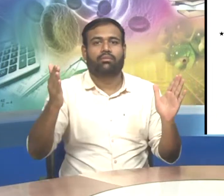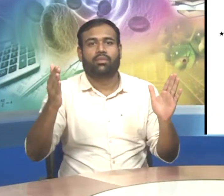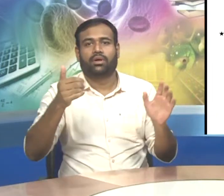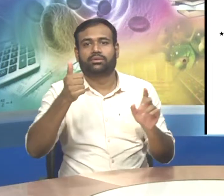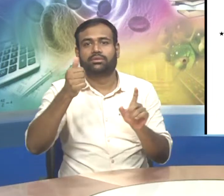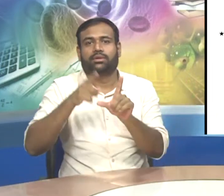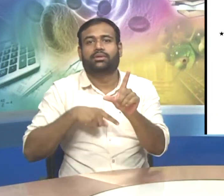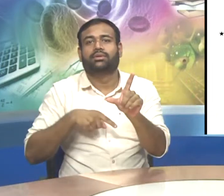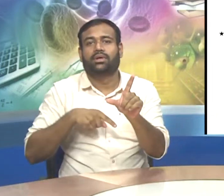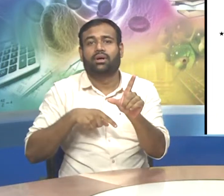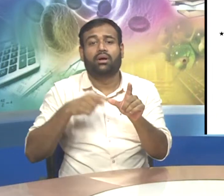time.